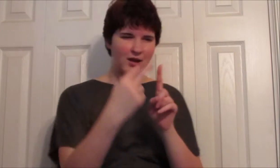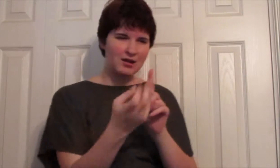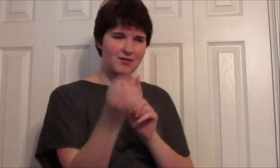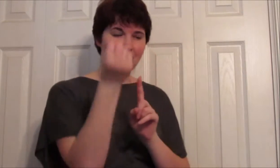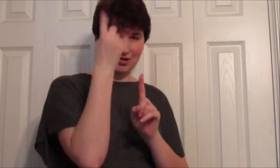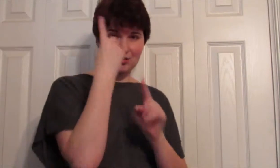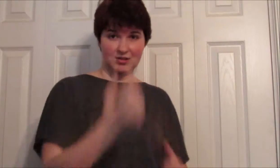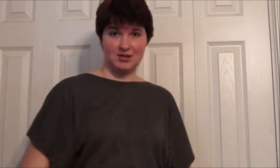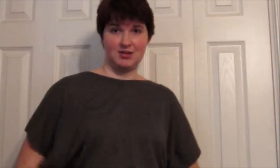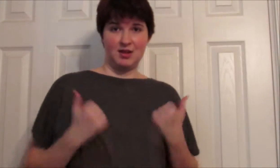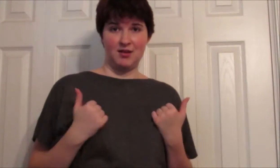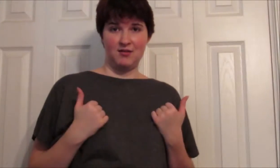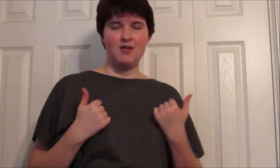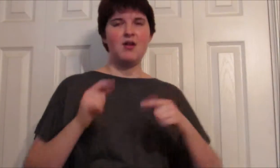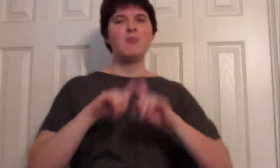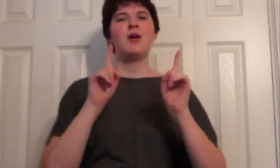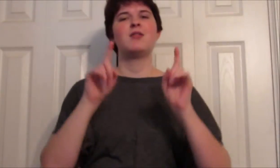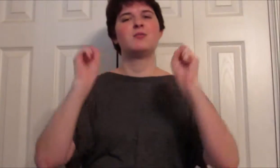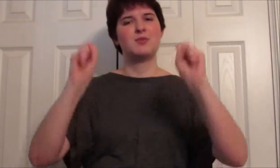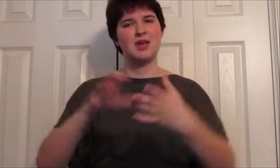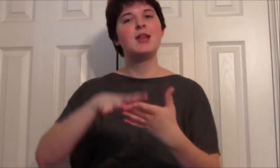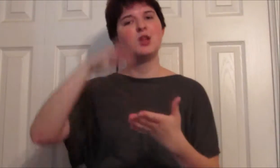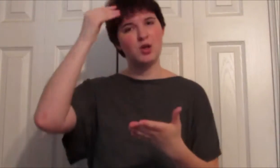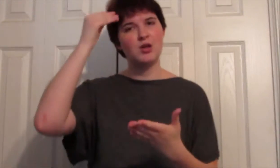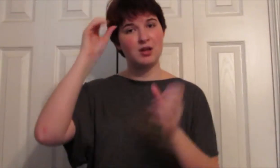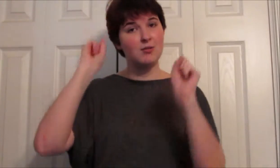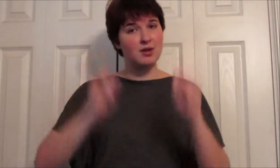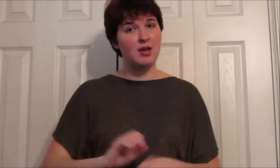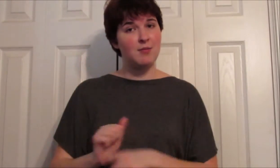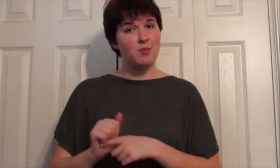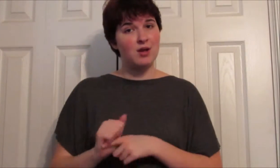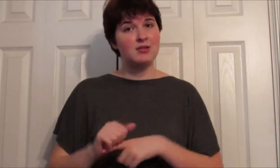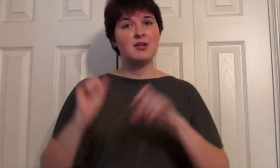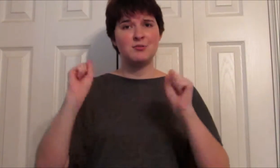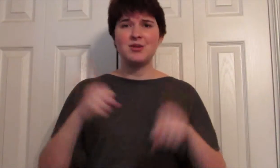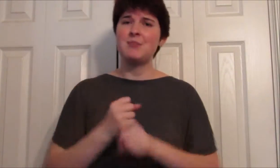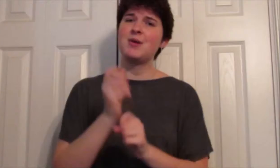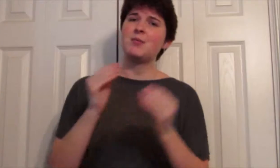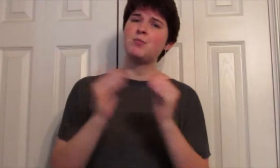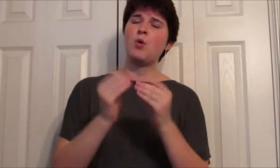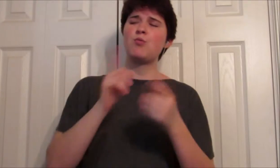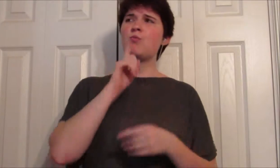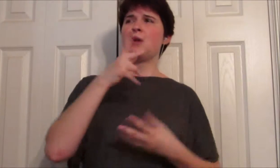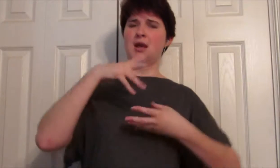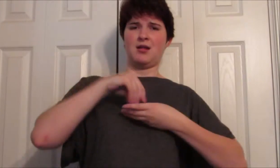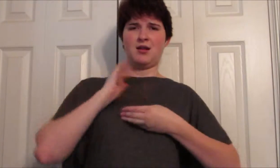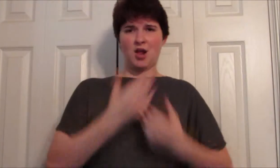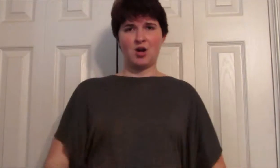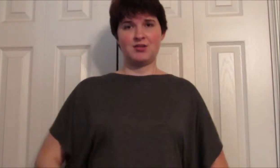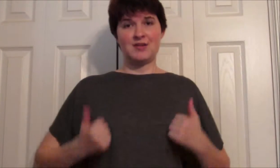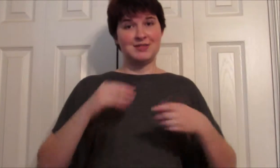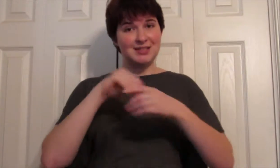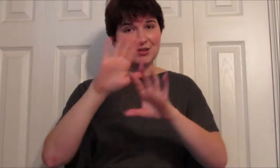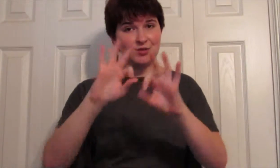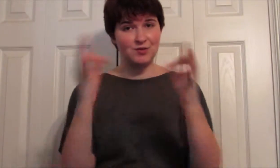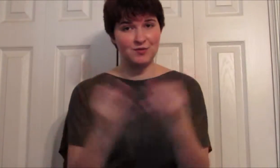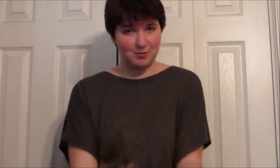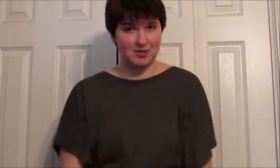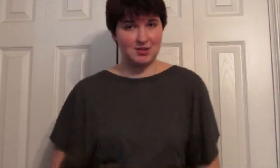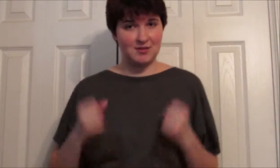and understanding life. But we can learn it. And we can practice it, and we can make it more real in our lives and in your family's